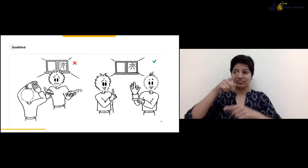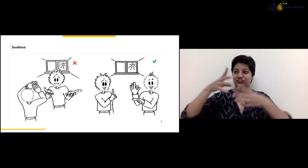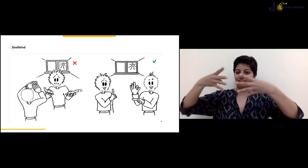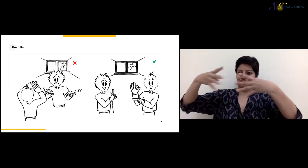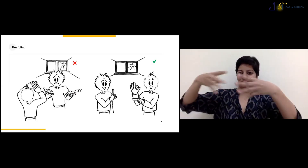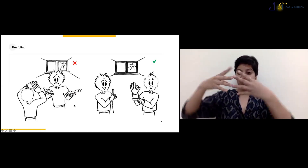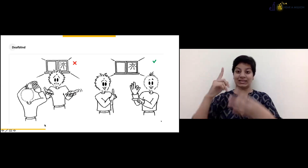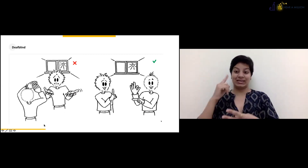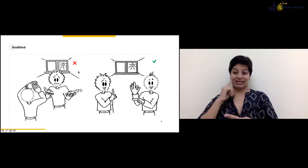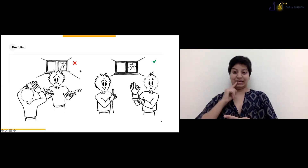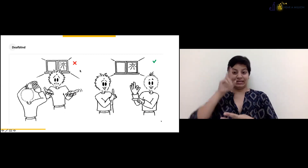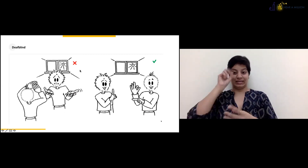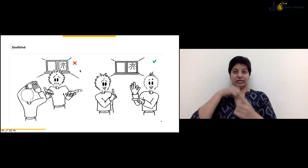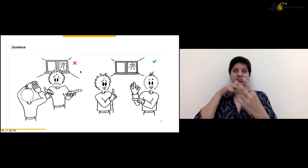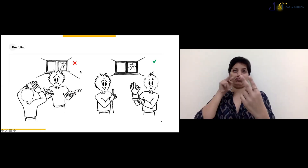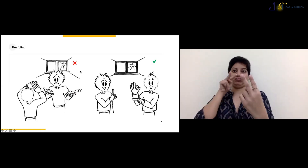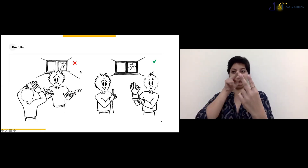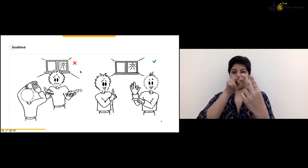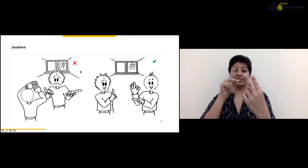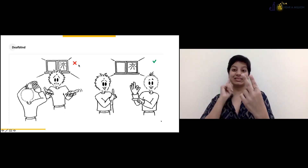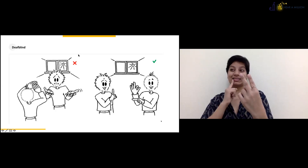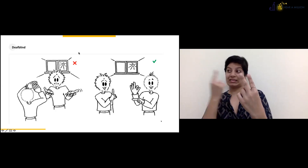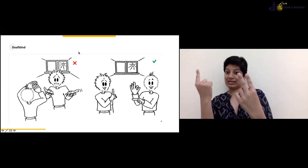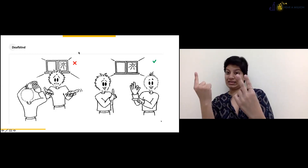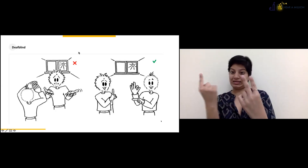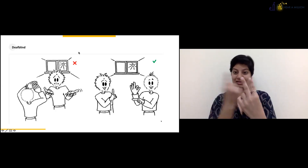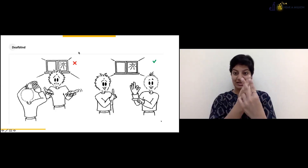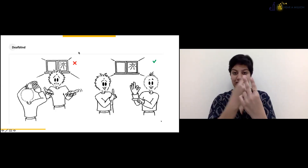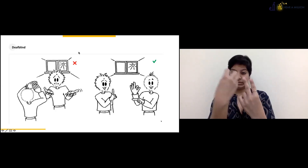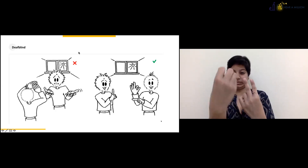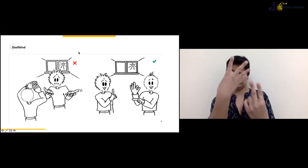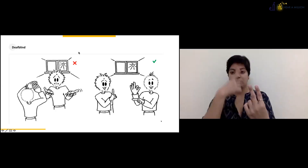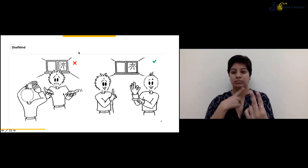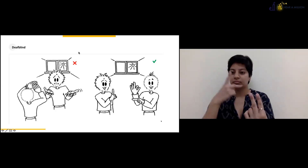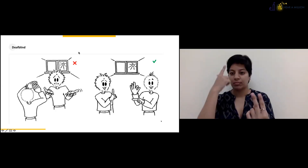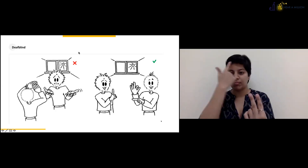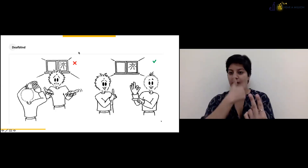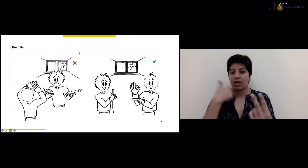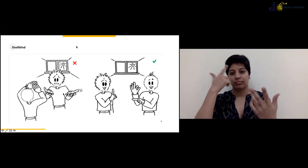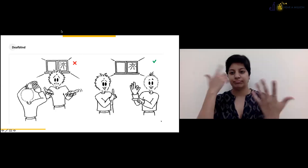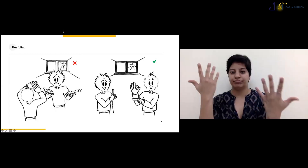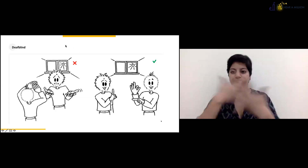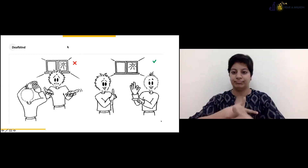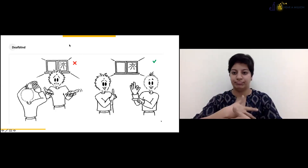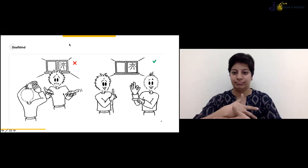if the person is coming from the window side, is looking me, and other person is coming, any